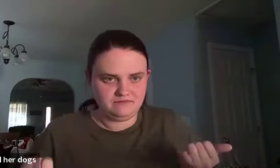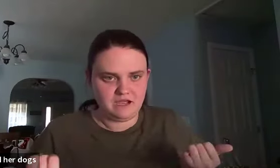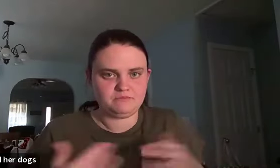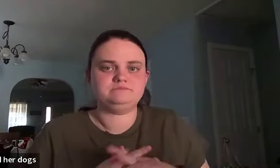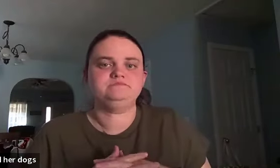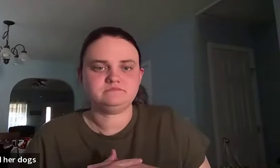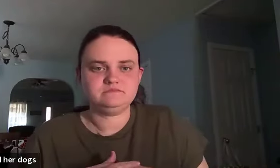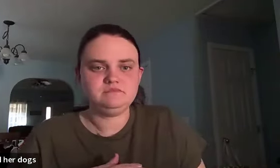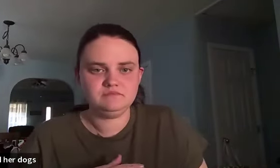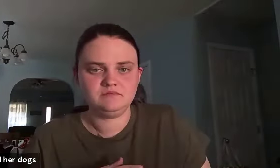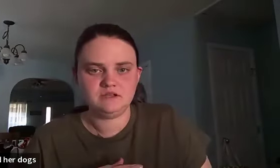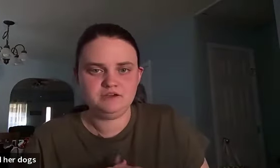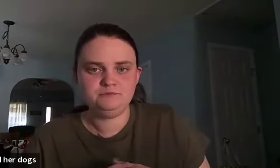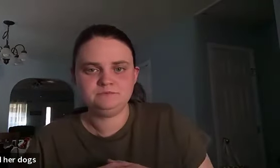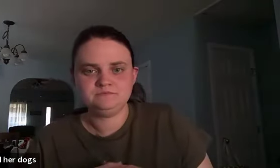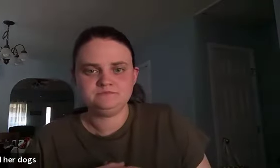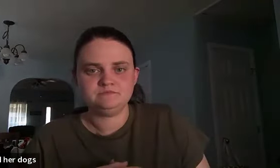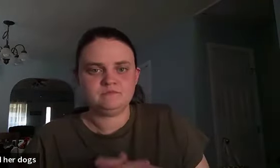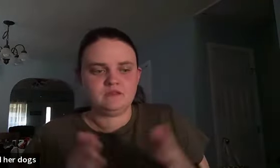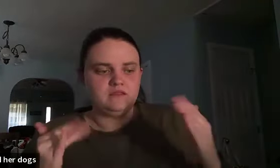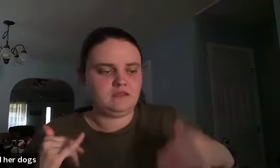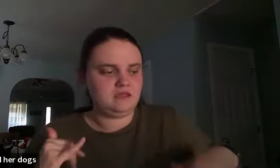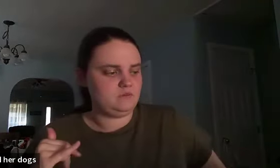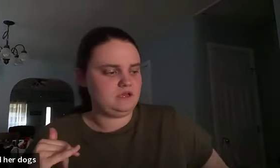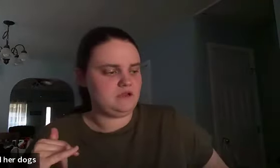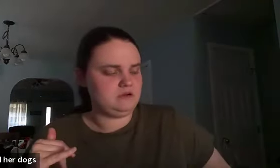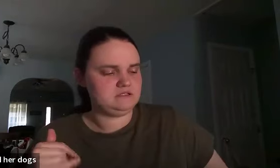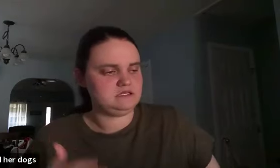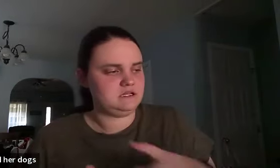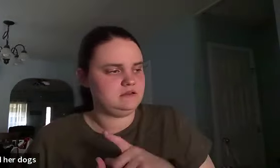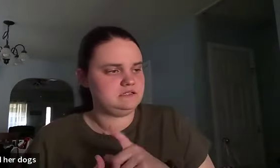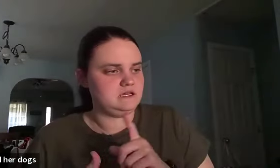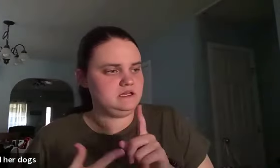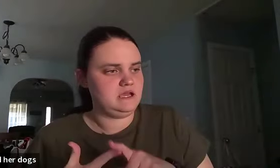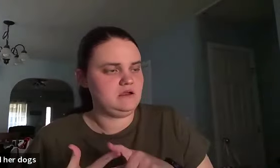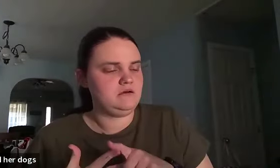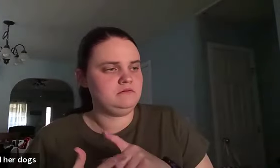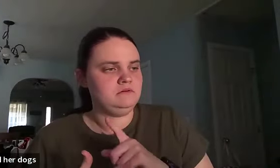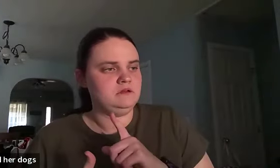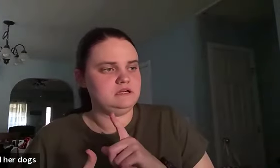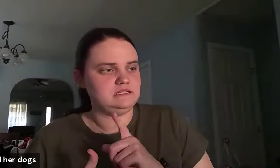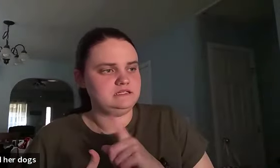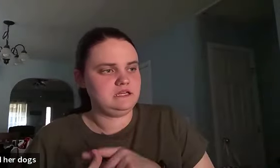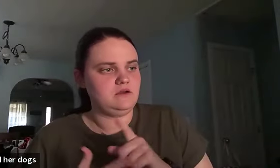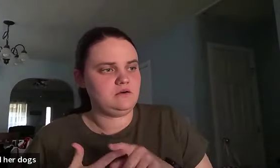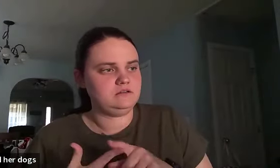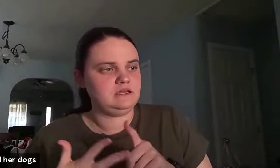now. Okay? Then we have, what else I say? I said now, I said day, all